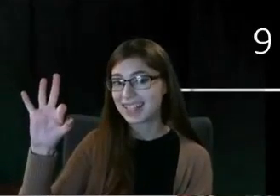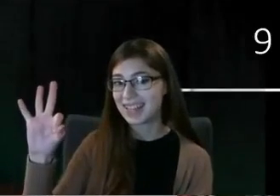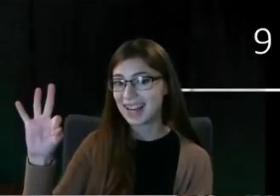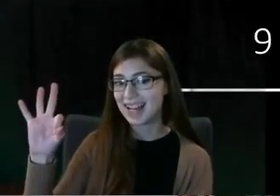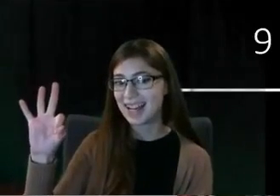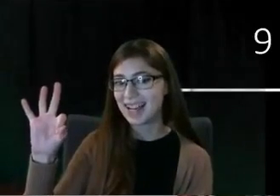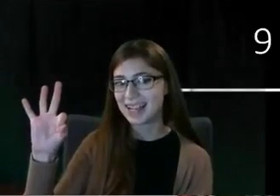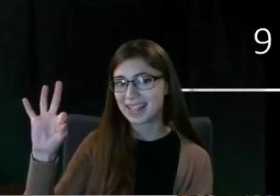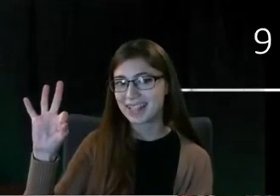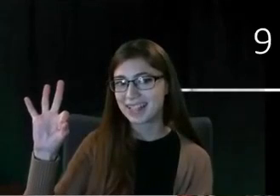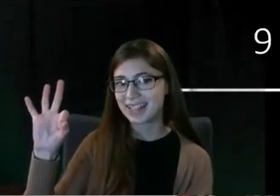9.